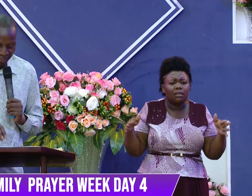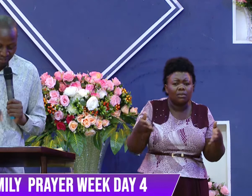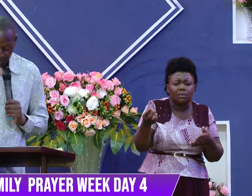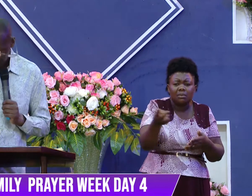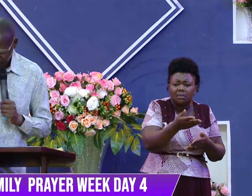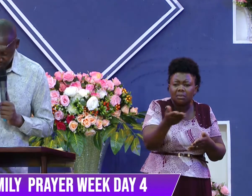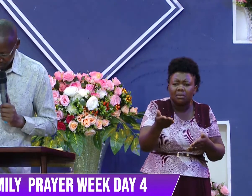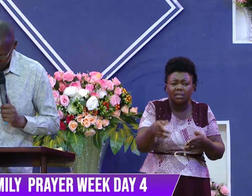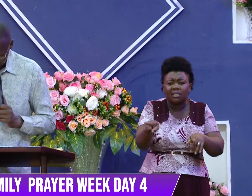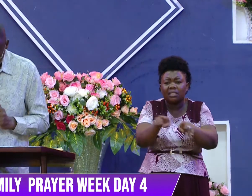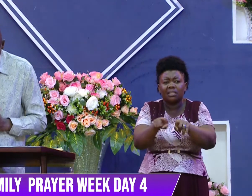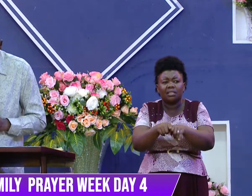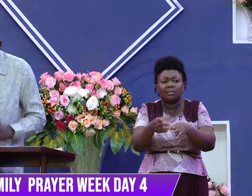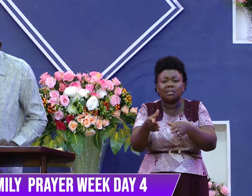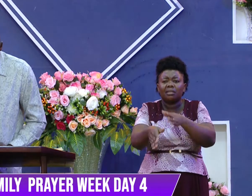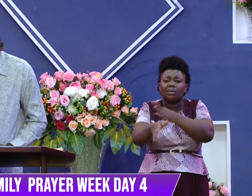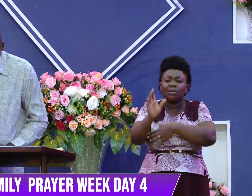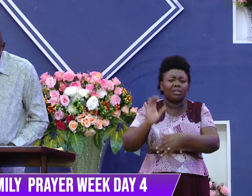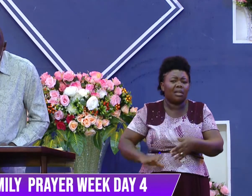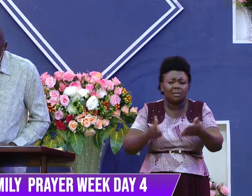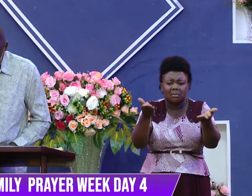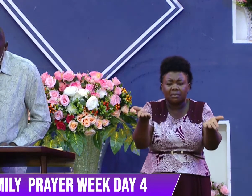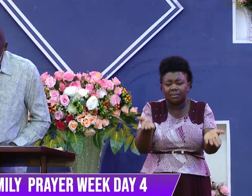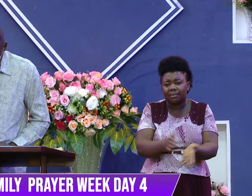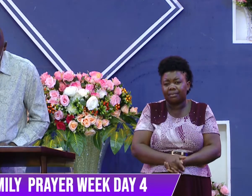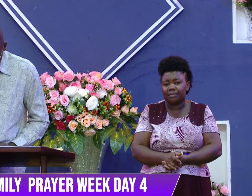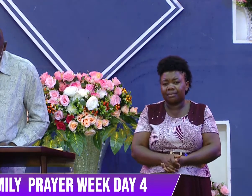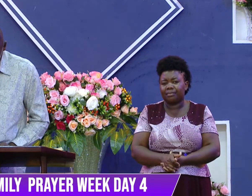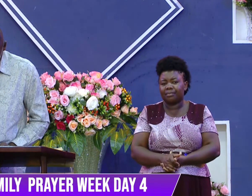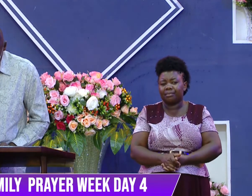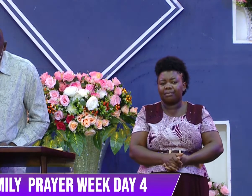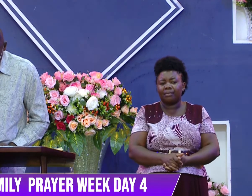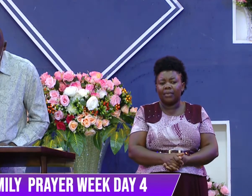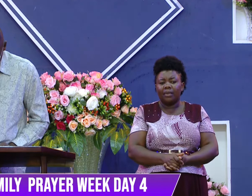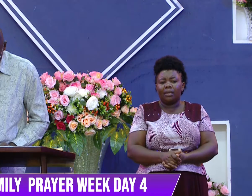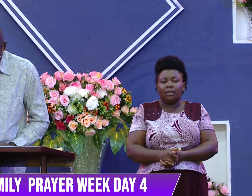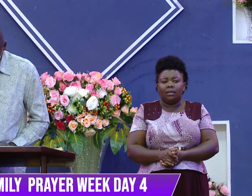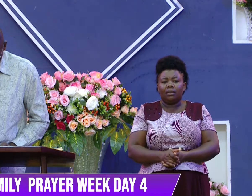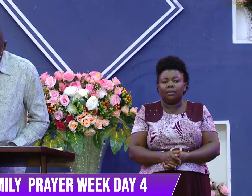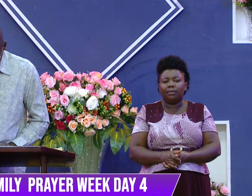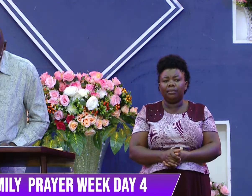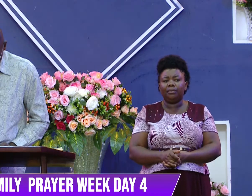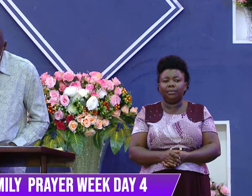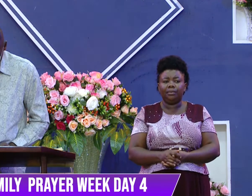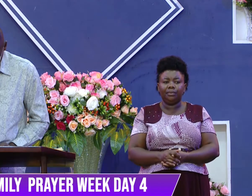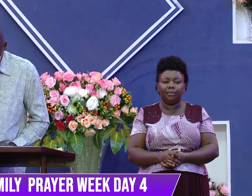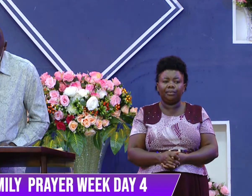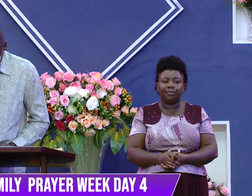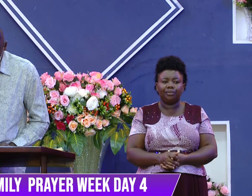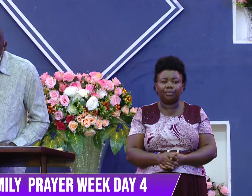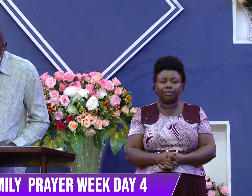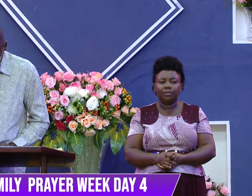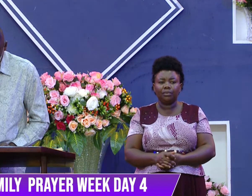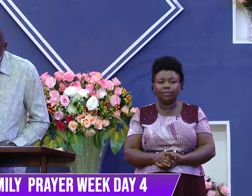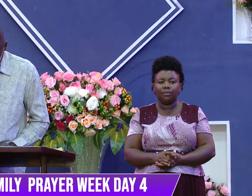that, if you want to see how the in heaven things will be, you just come into church and see how people do things, and then you say,